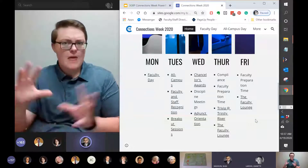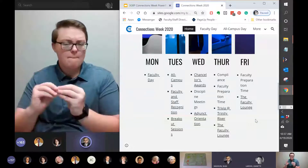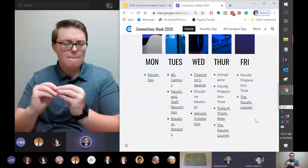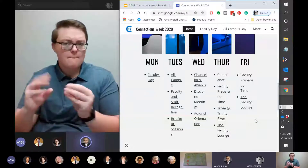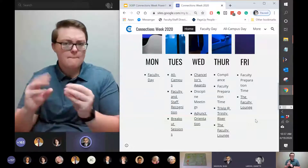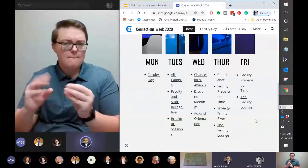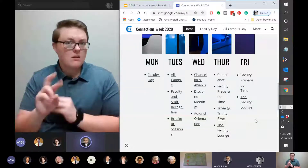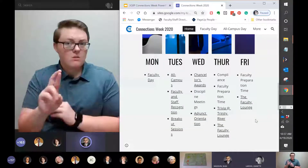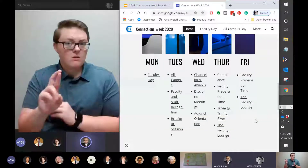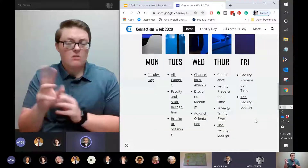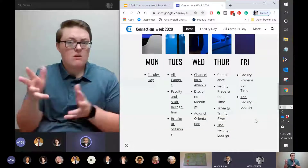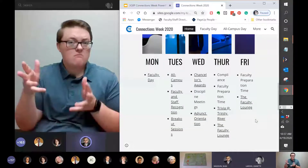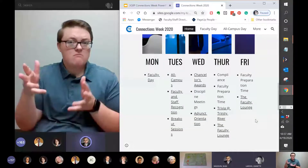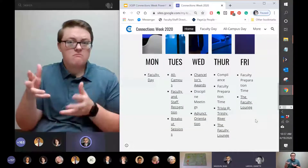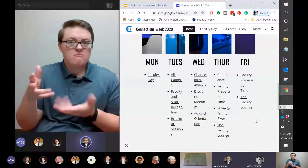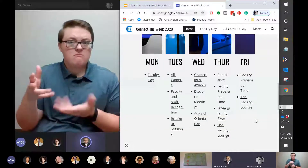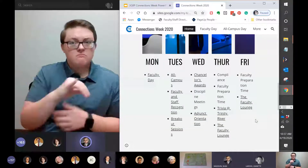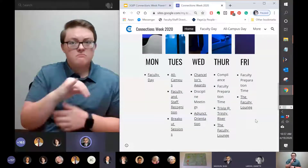or Jeanette?